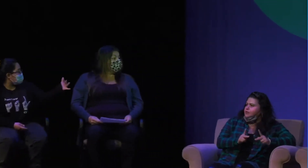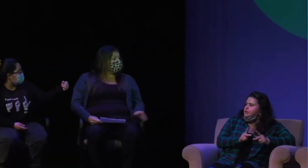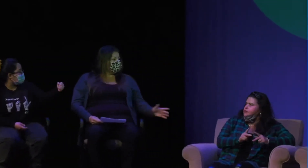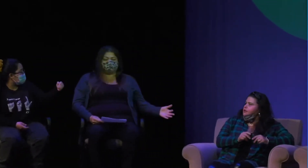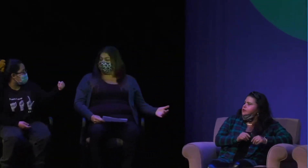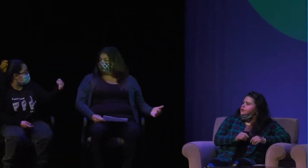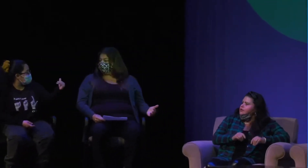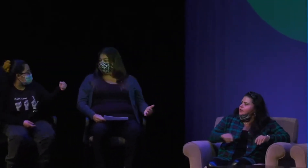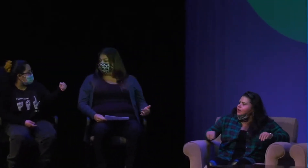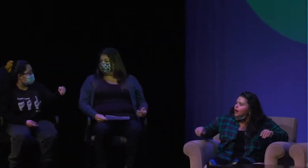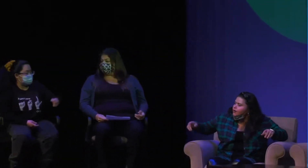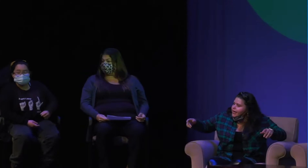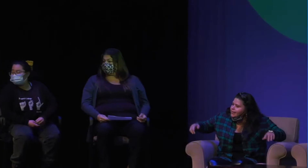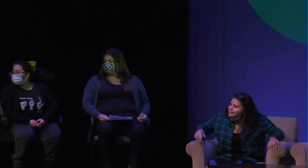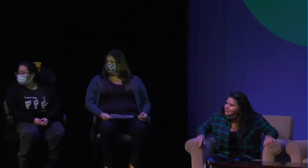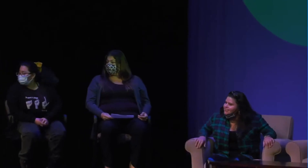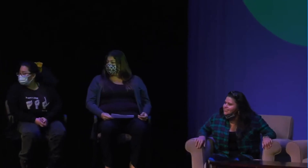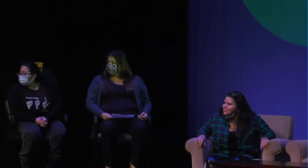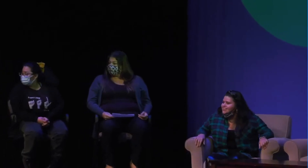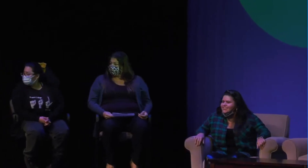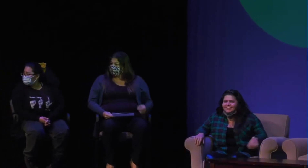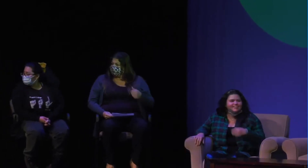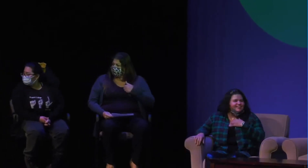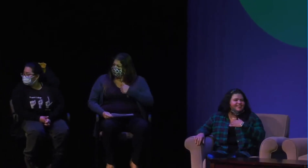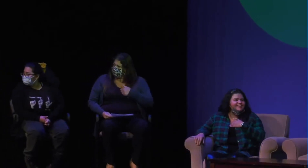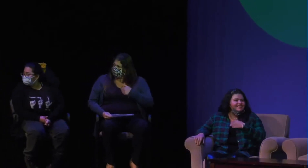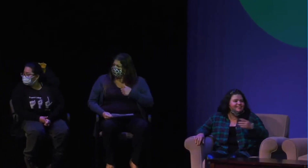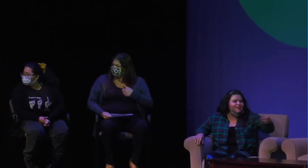Karina, we're going to give you a mic. Hold on.